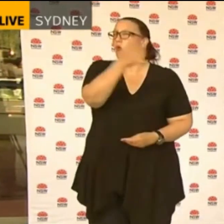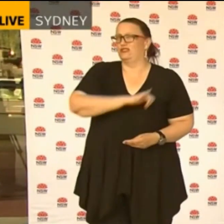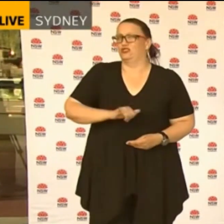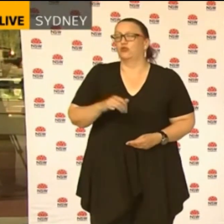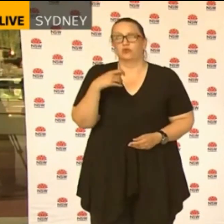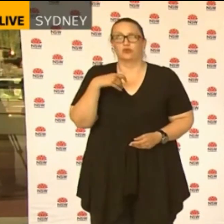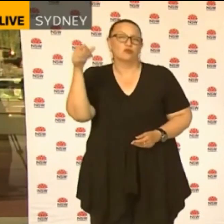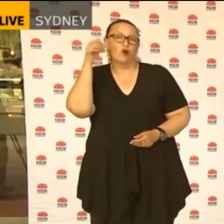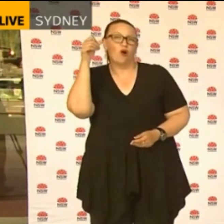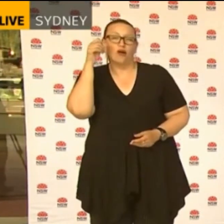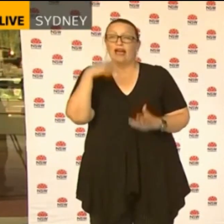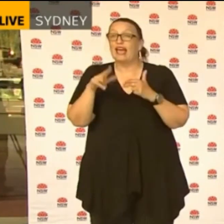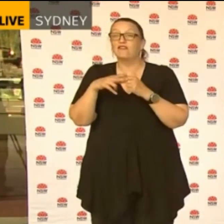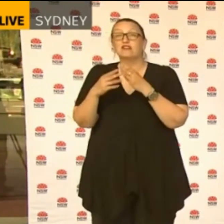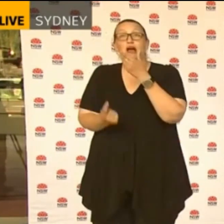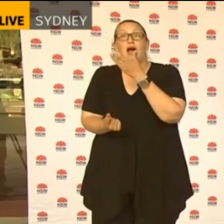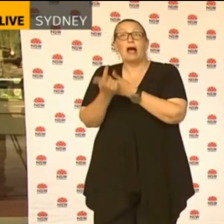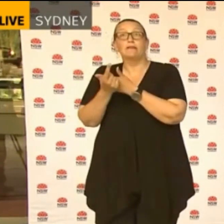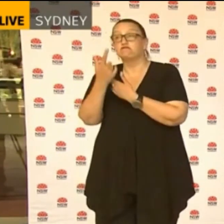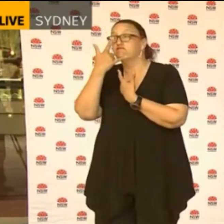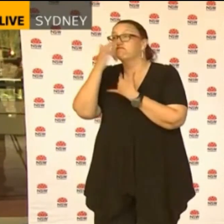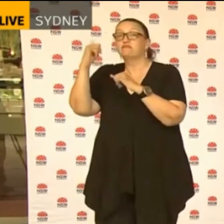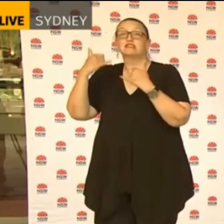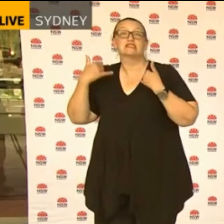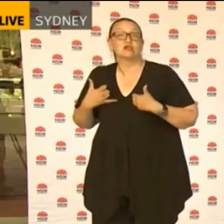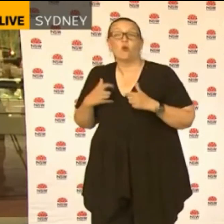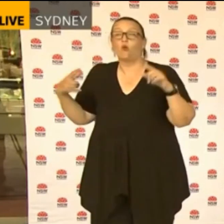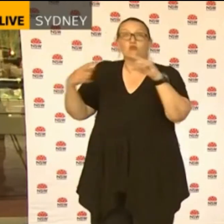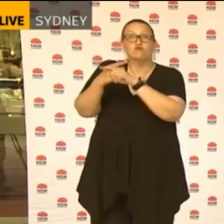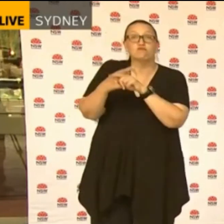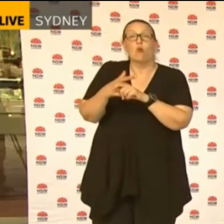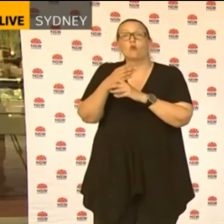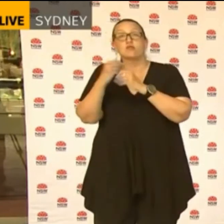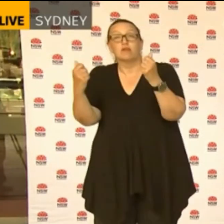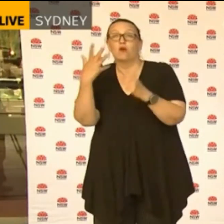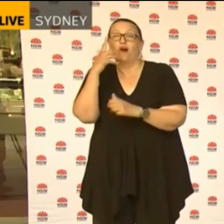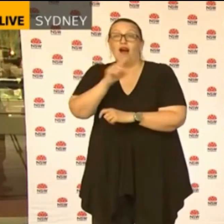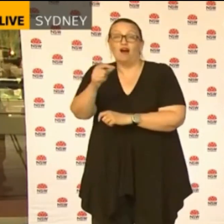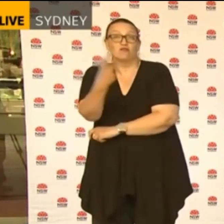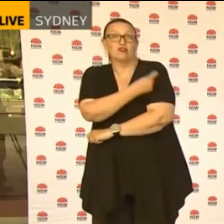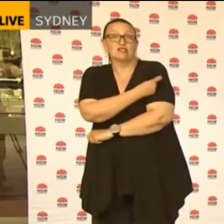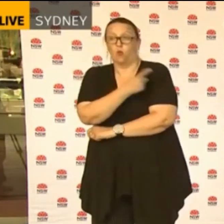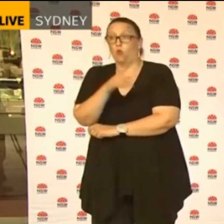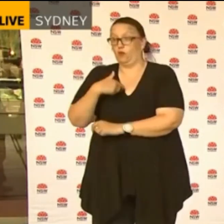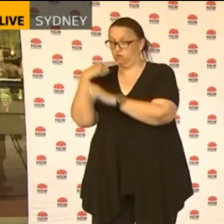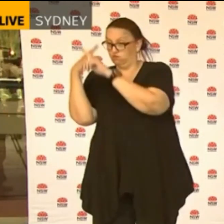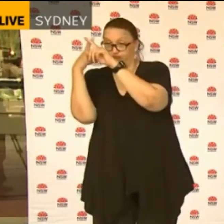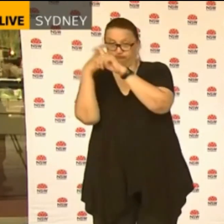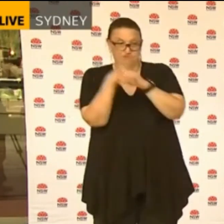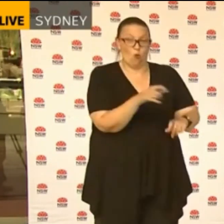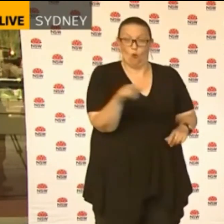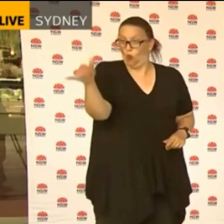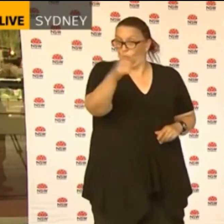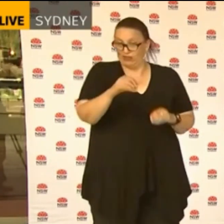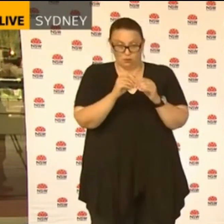we're reviewing adverse events following immunisation. But I've got all confidence in the regulator that they will not be approving any